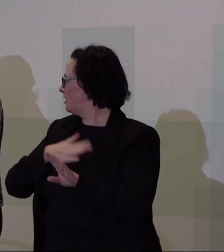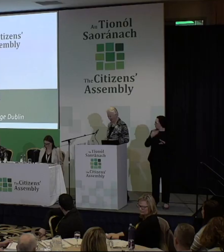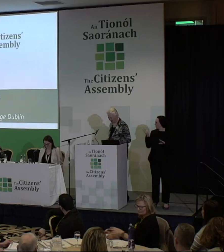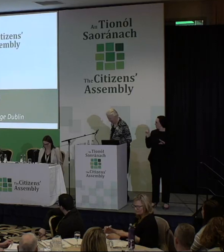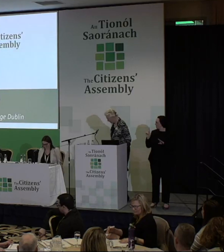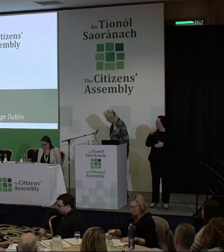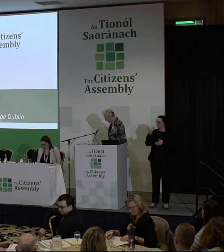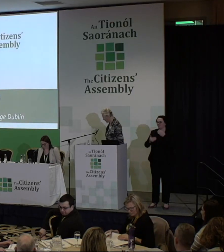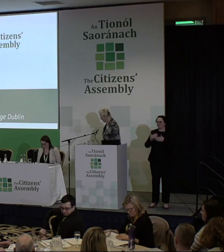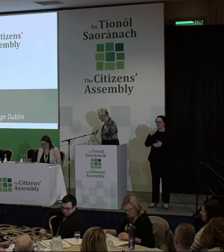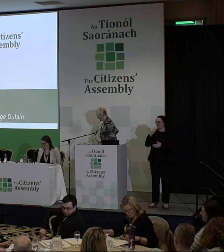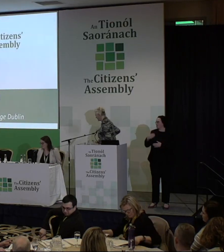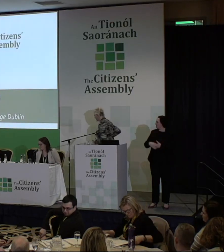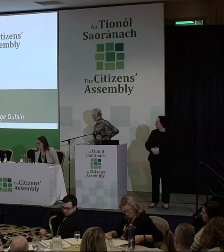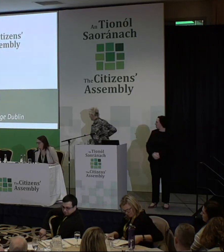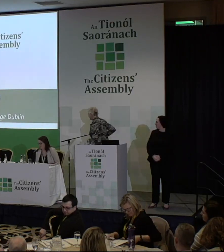please? Thank you.